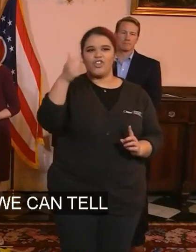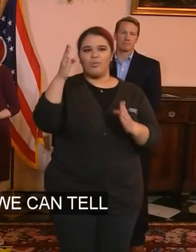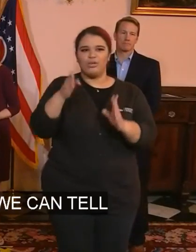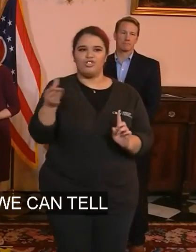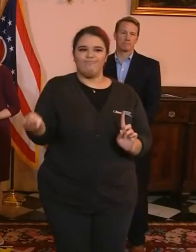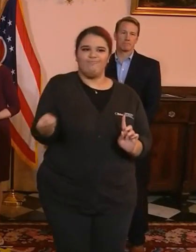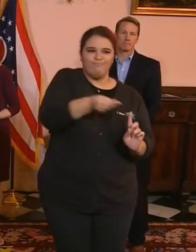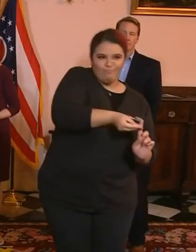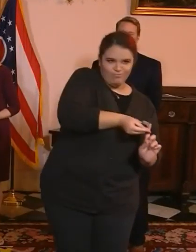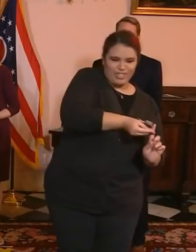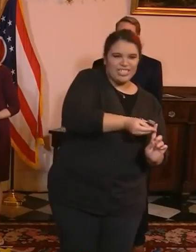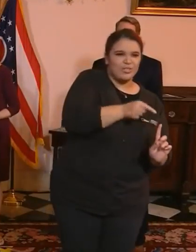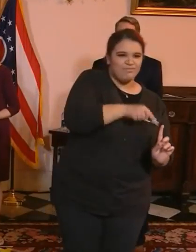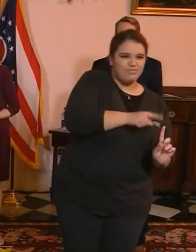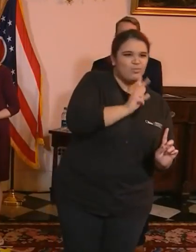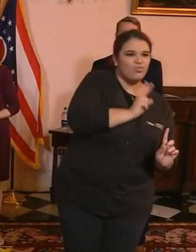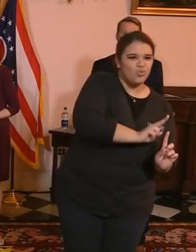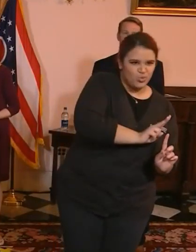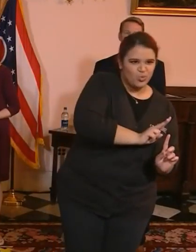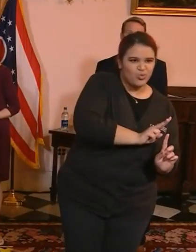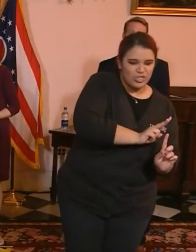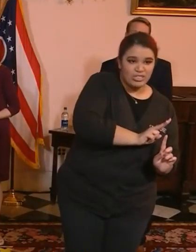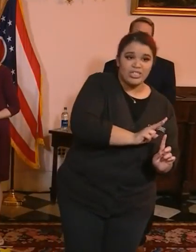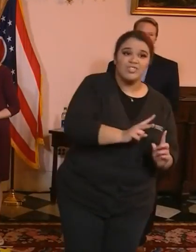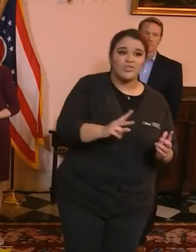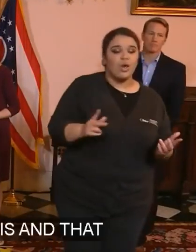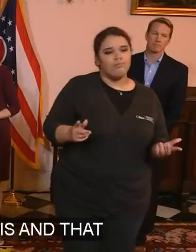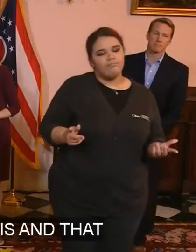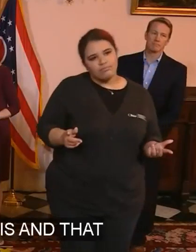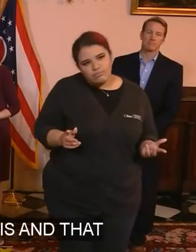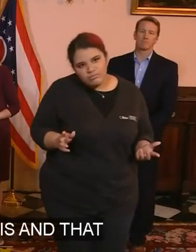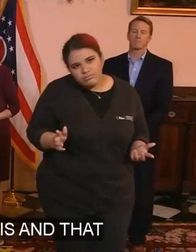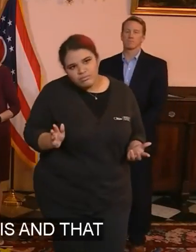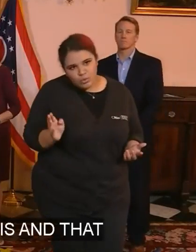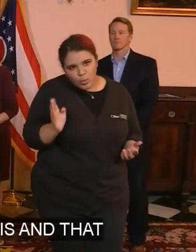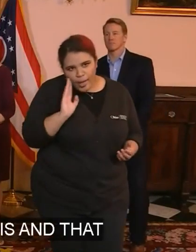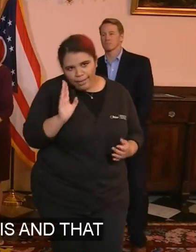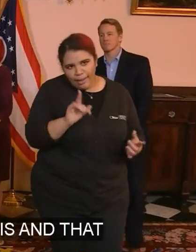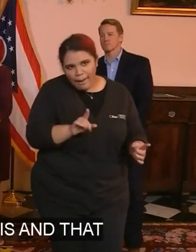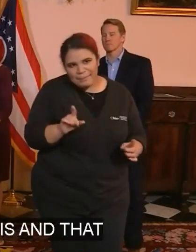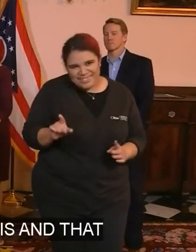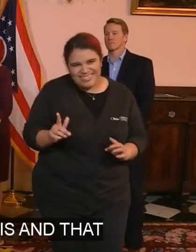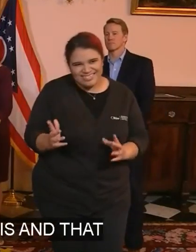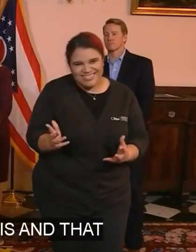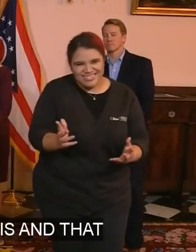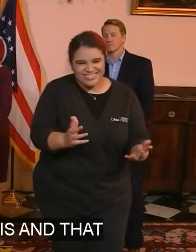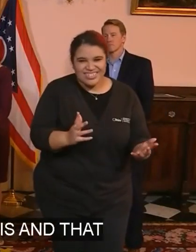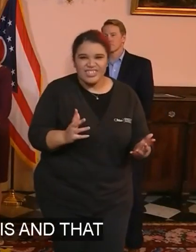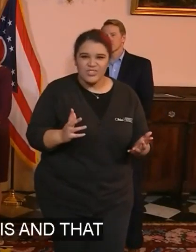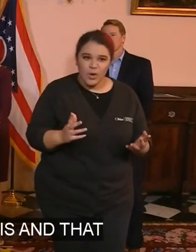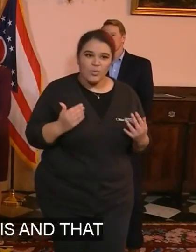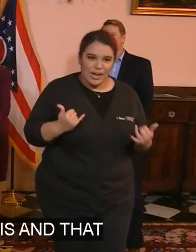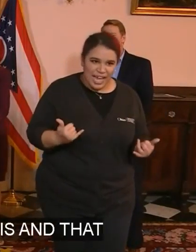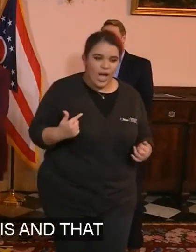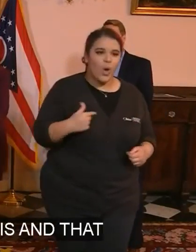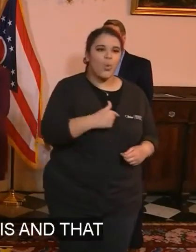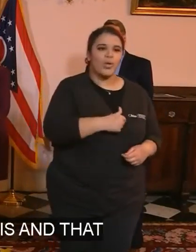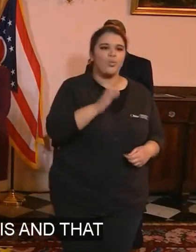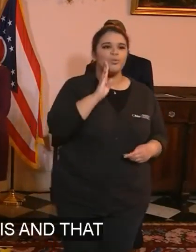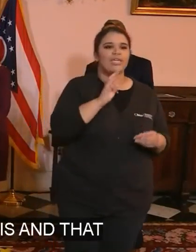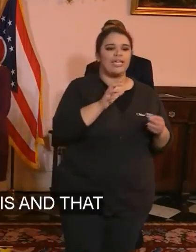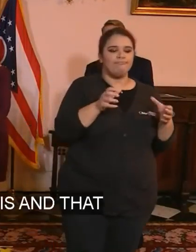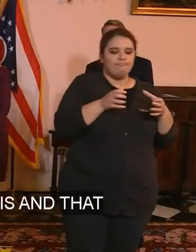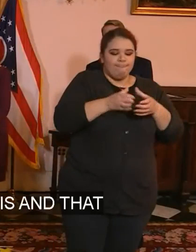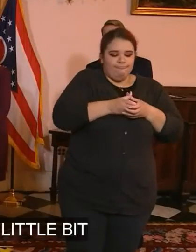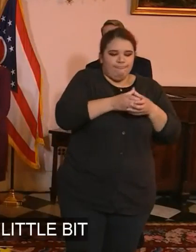We should expect this. And that's why we're going to be kind of living a little bit in little tribes of our family. My family right now